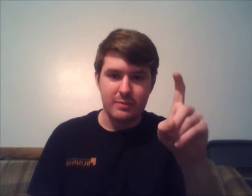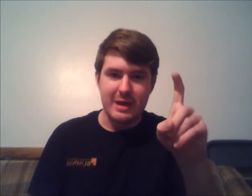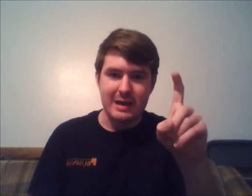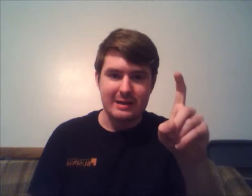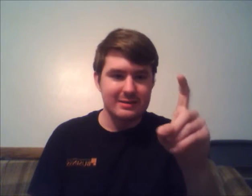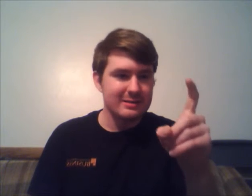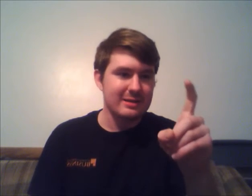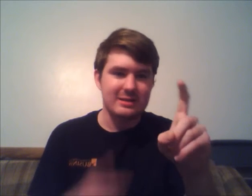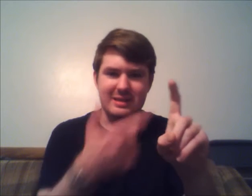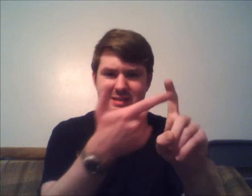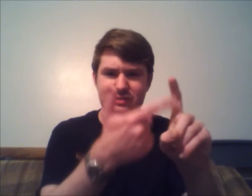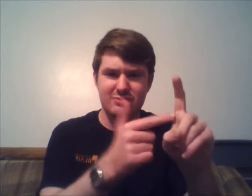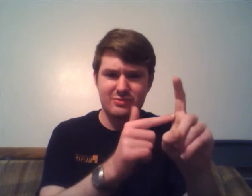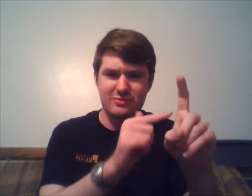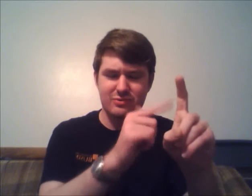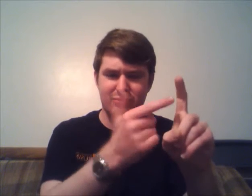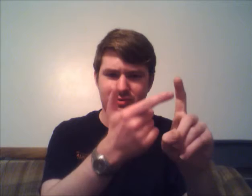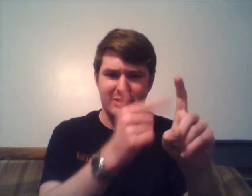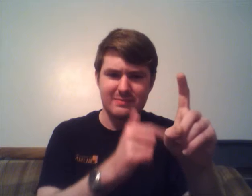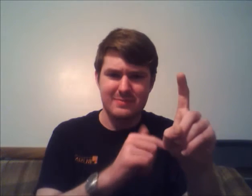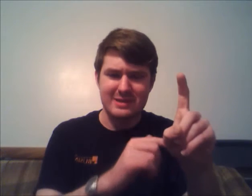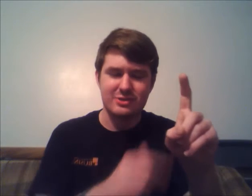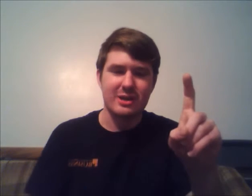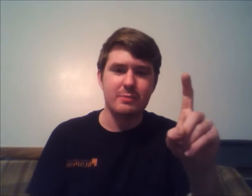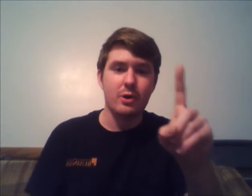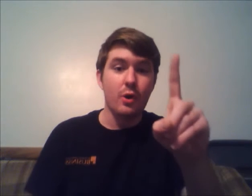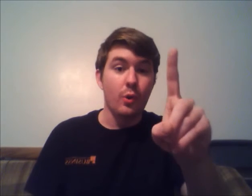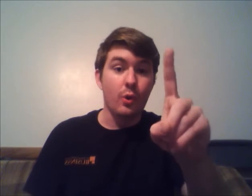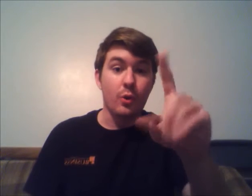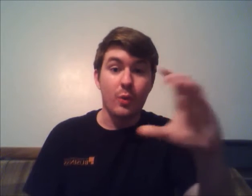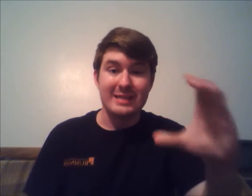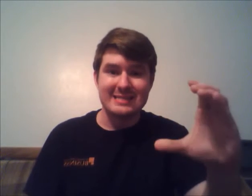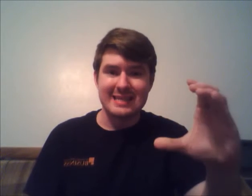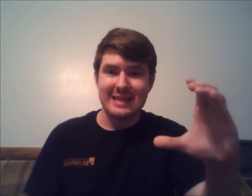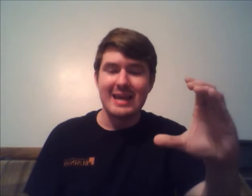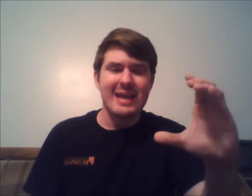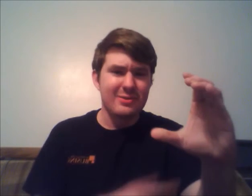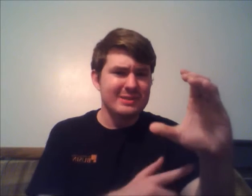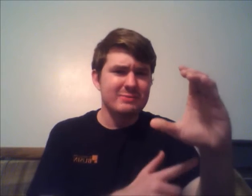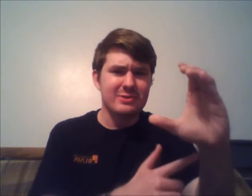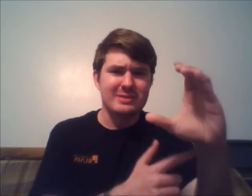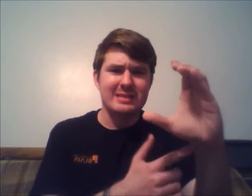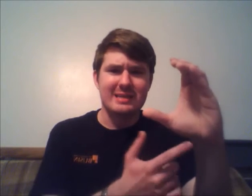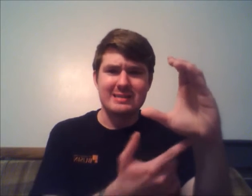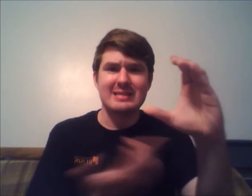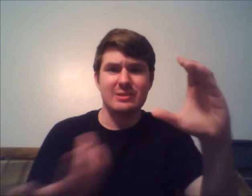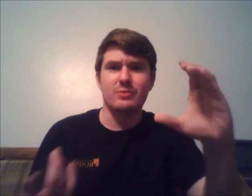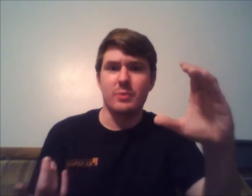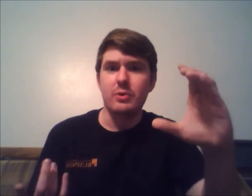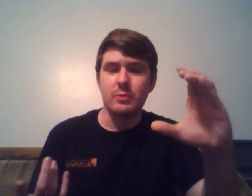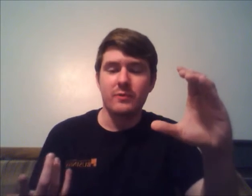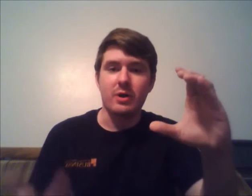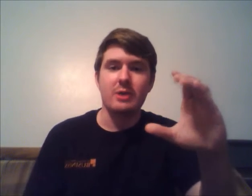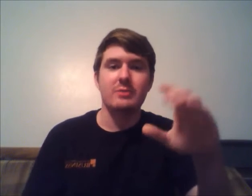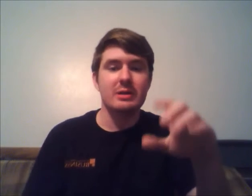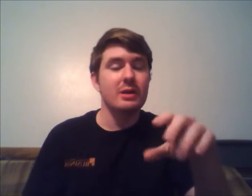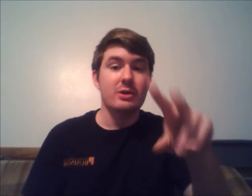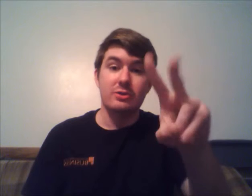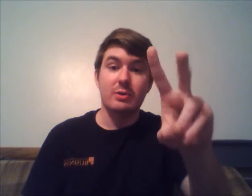back into like this crooked bent shape, or 1C. And the reason we use C is because that's the Roman numeral for 100. 200